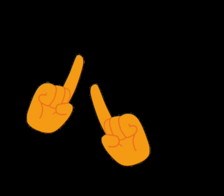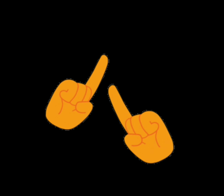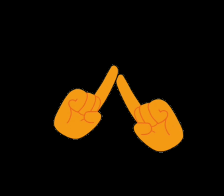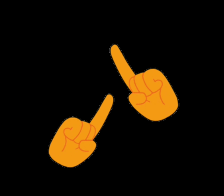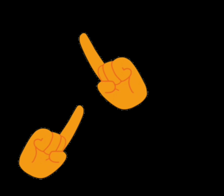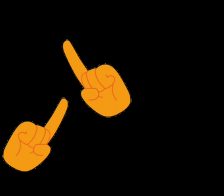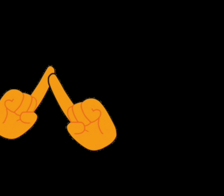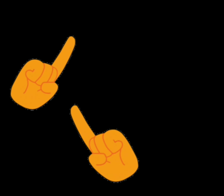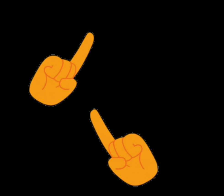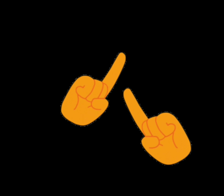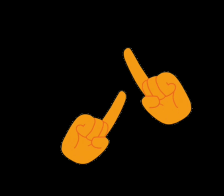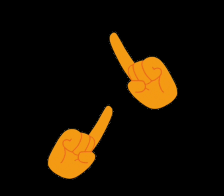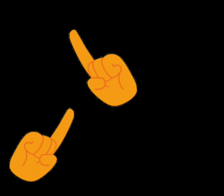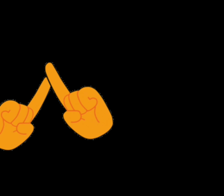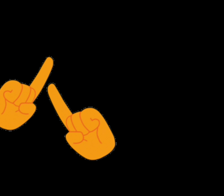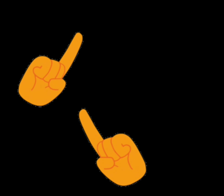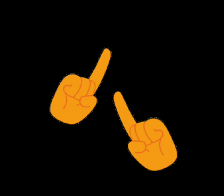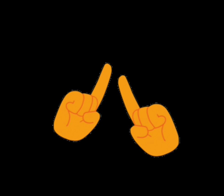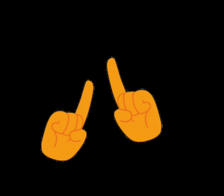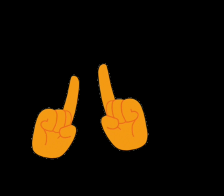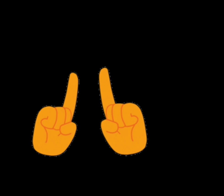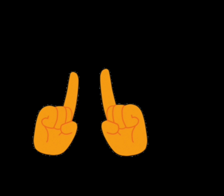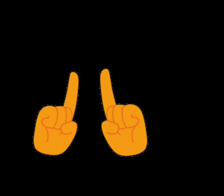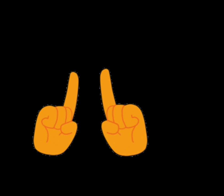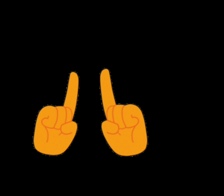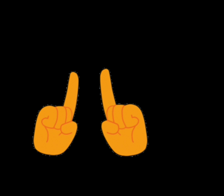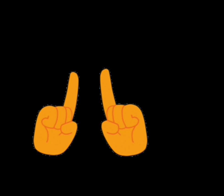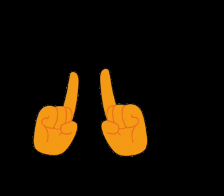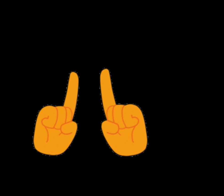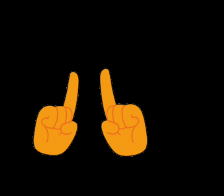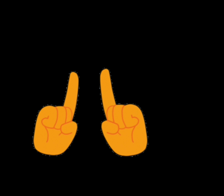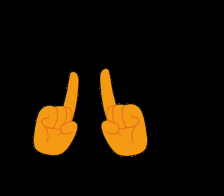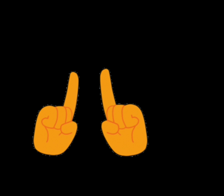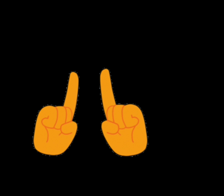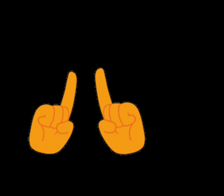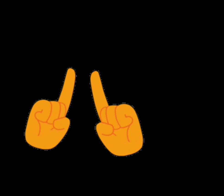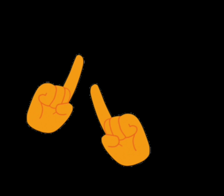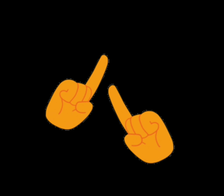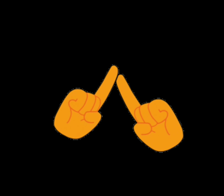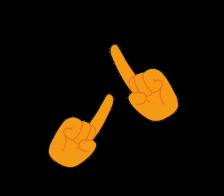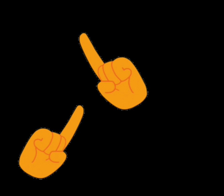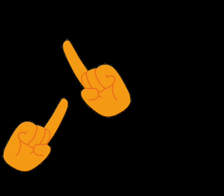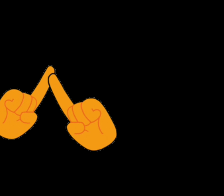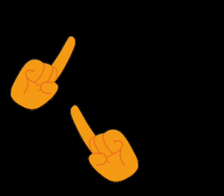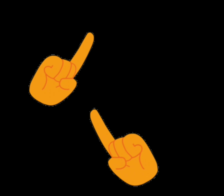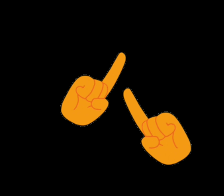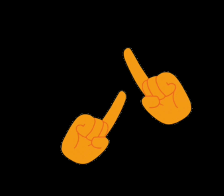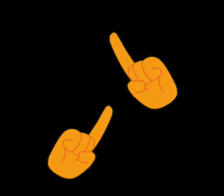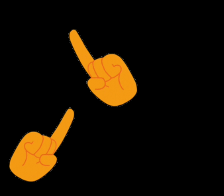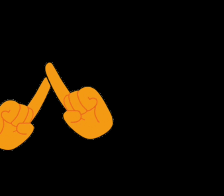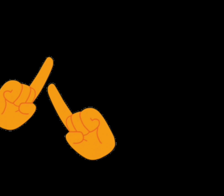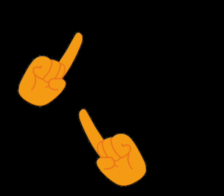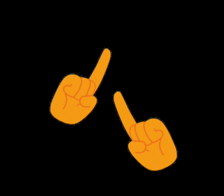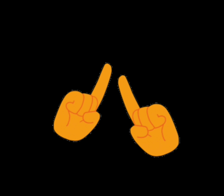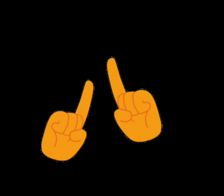To ask for the sign for something, extend your 2 index fingers and rotate them inward toward your